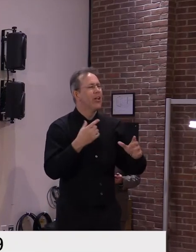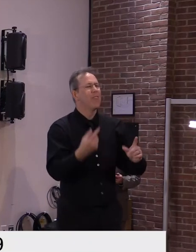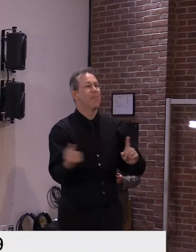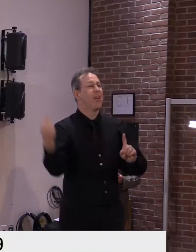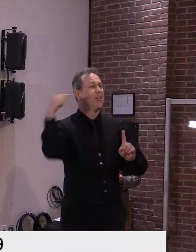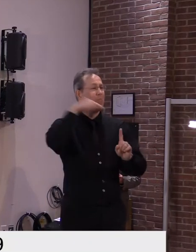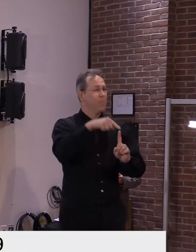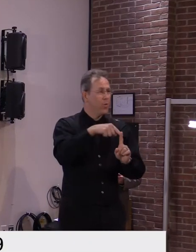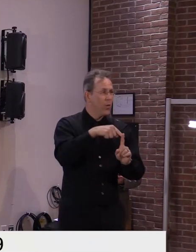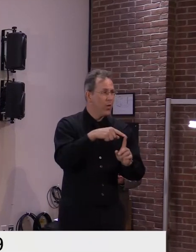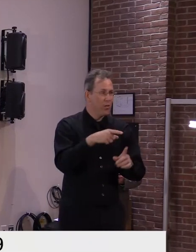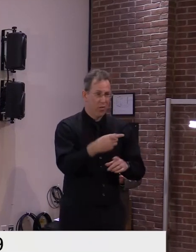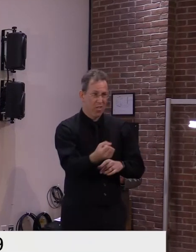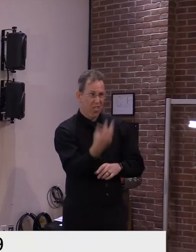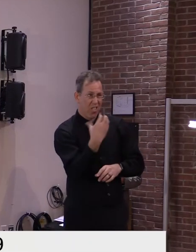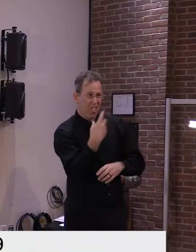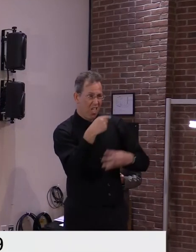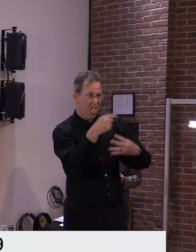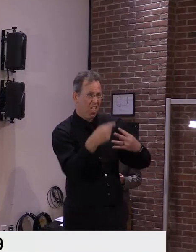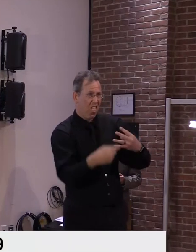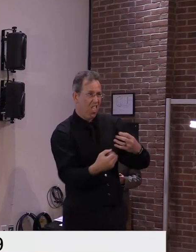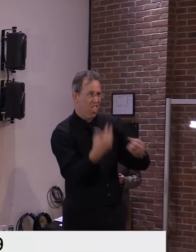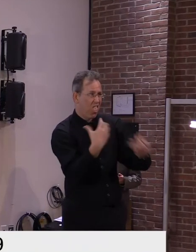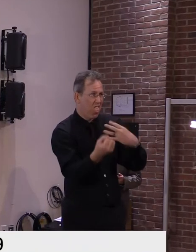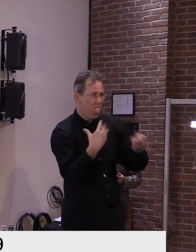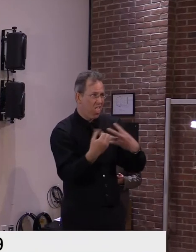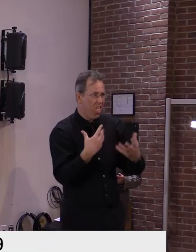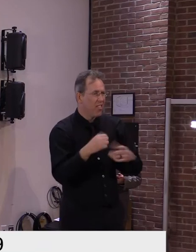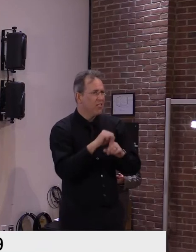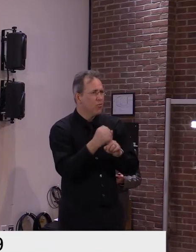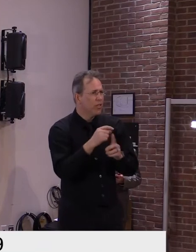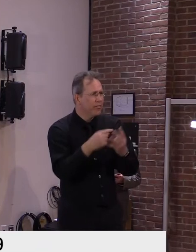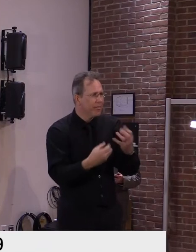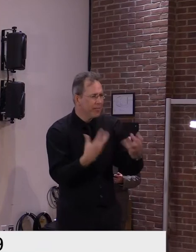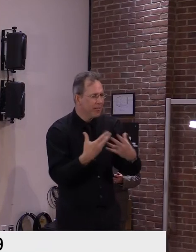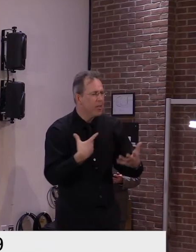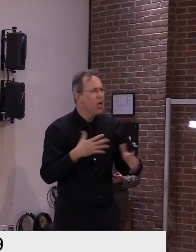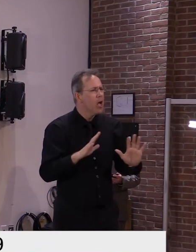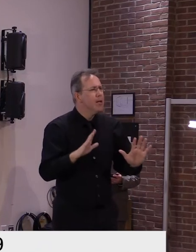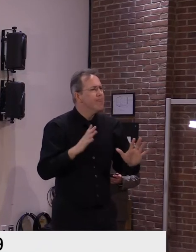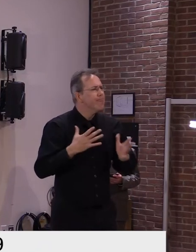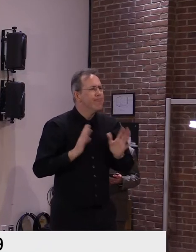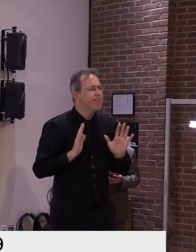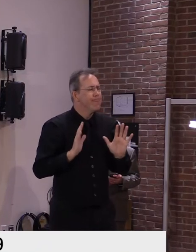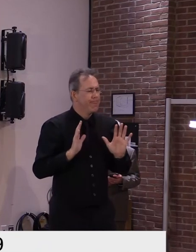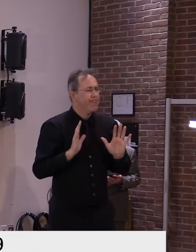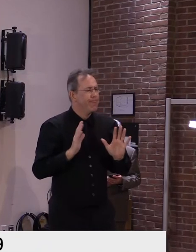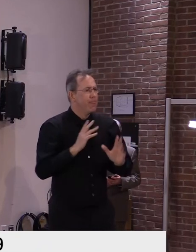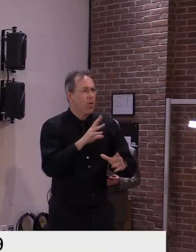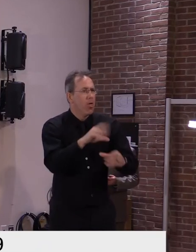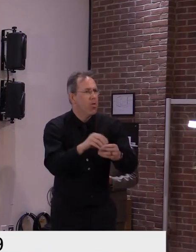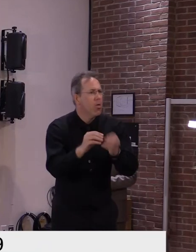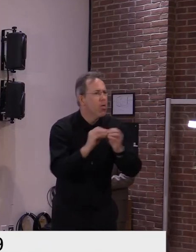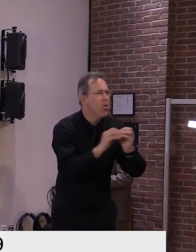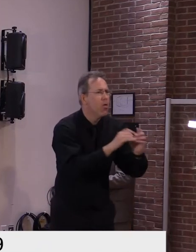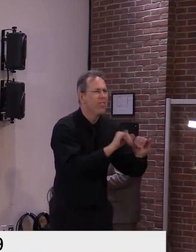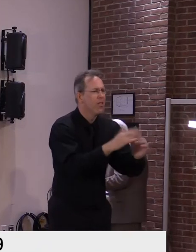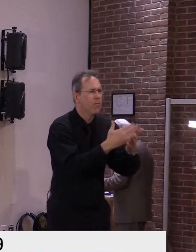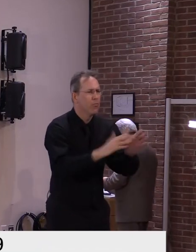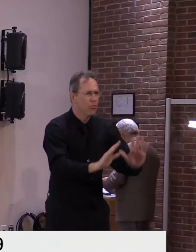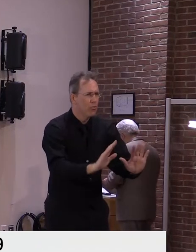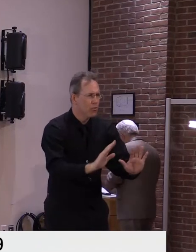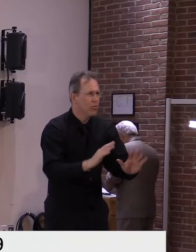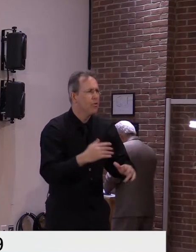going to go into exquisite details about any or all of them. It's not the health department's role to actually cancel a game. The health